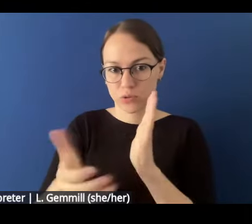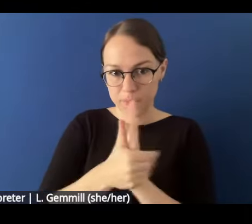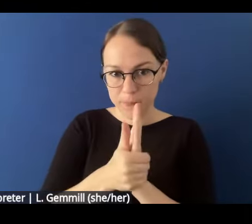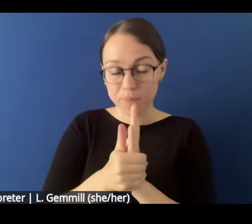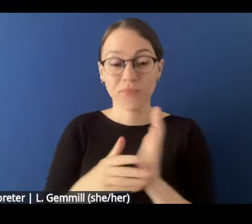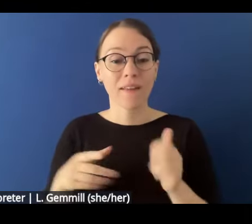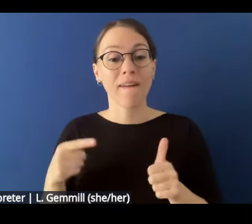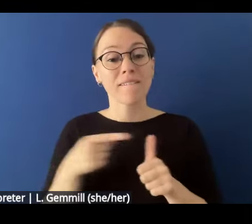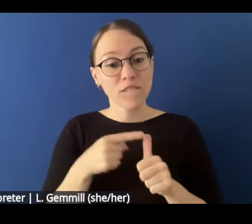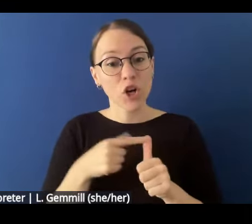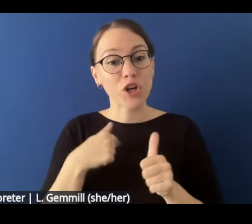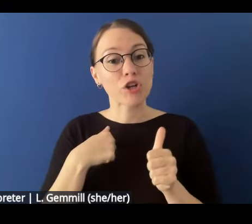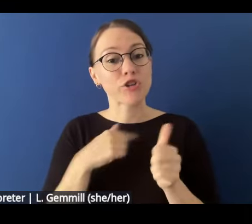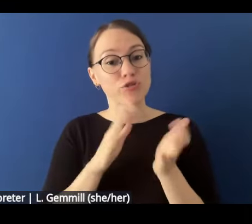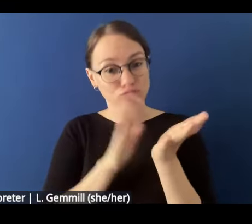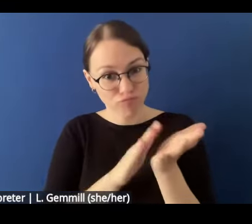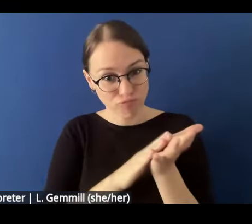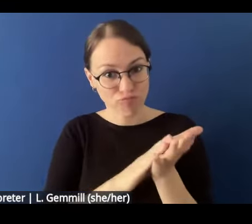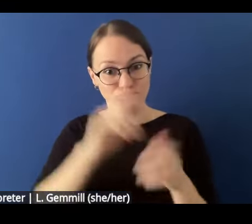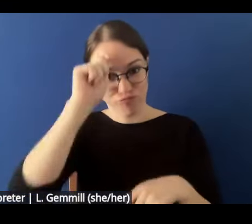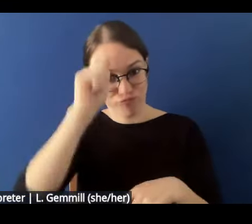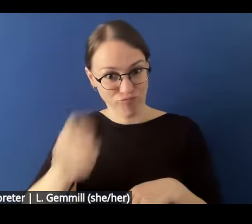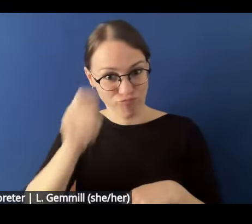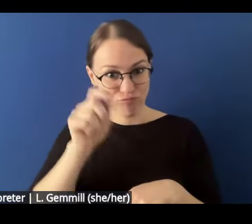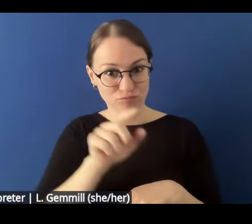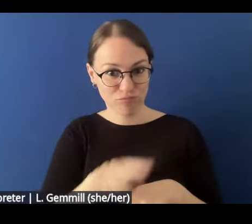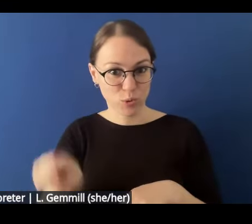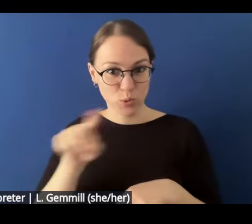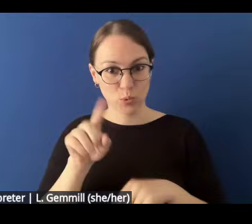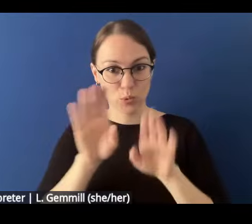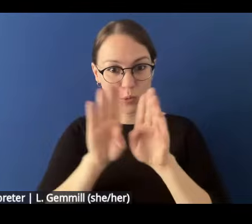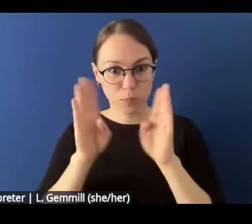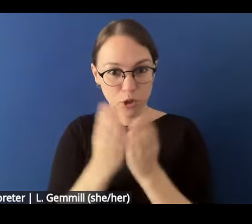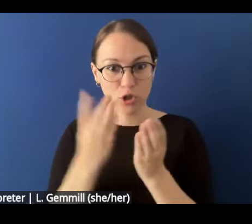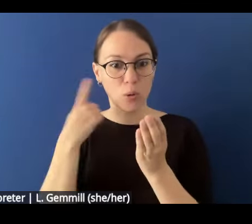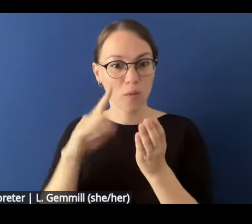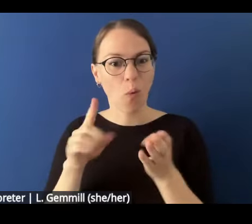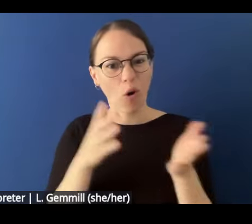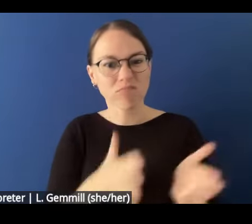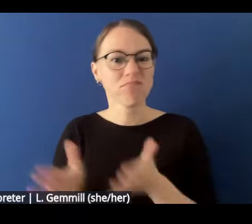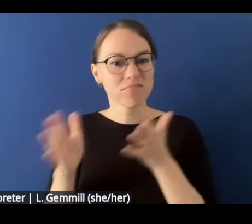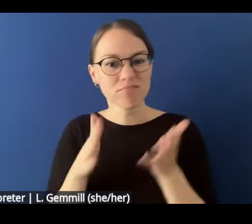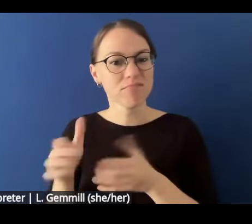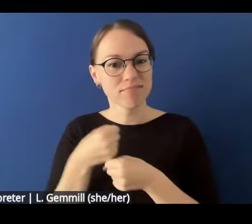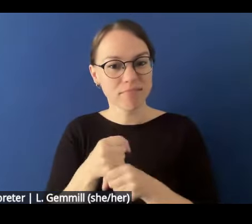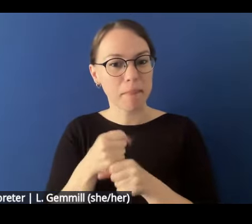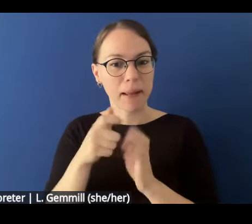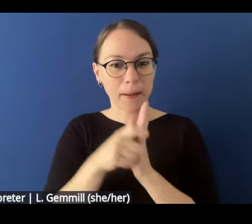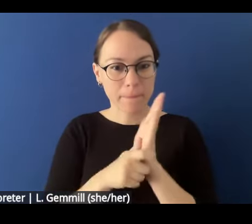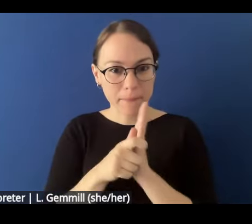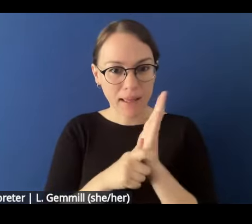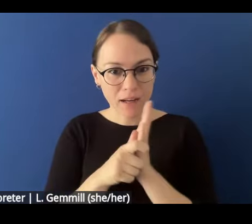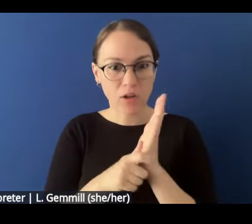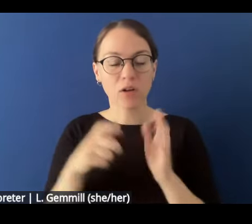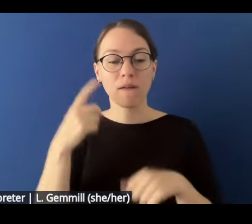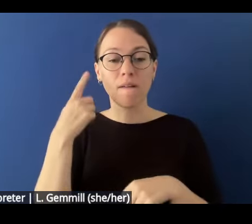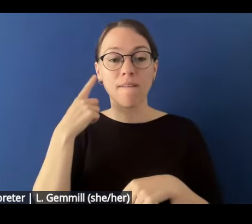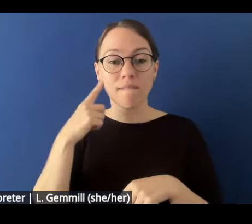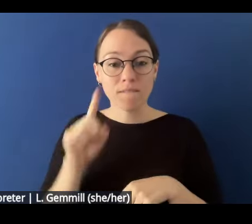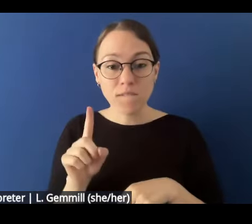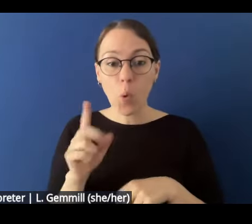its work in preparing the manuals, particularly separating the manuals for use relating to petitions between